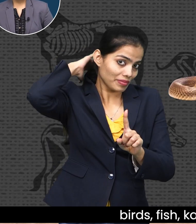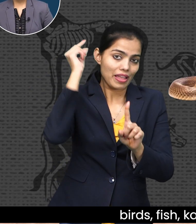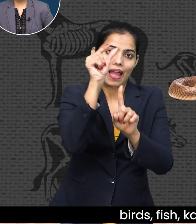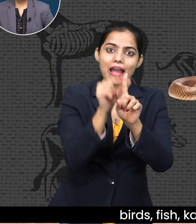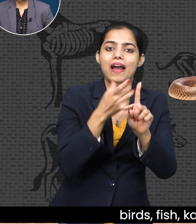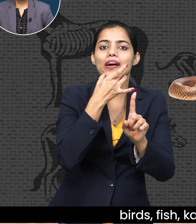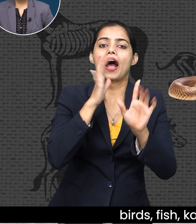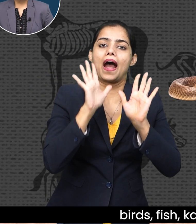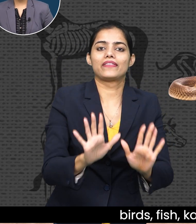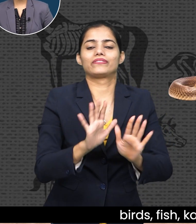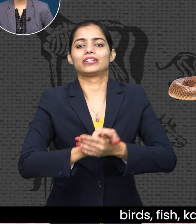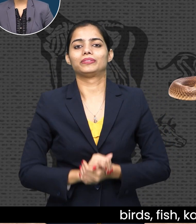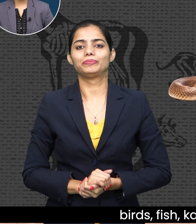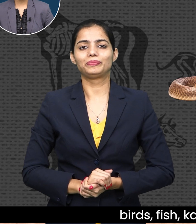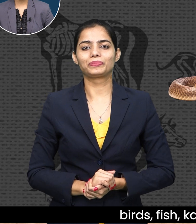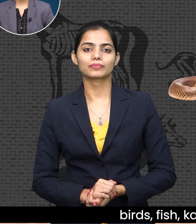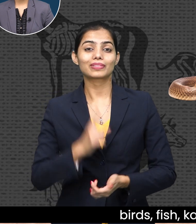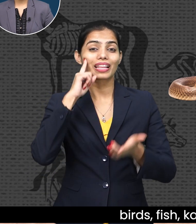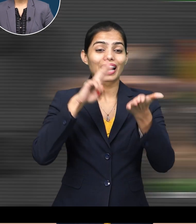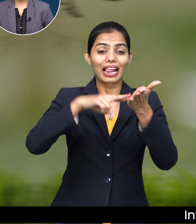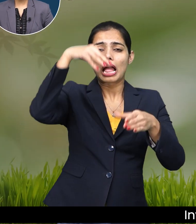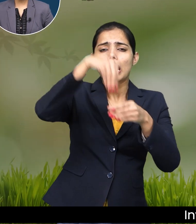fish, kangaroos, and humans.